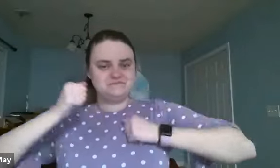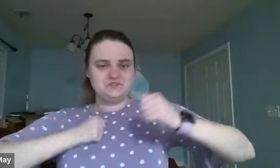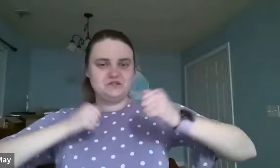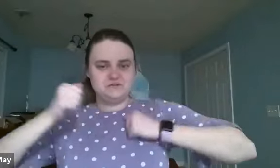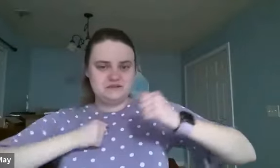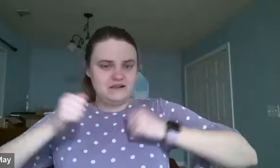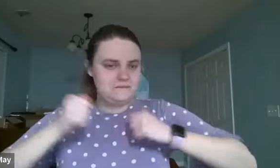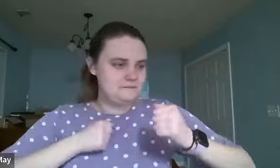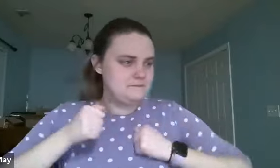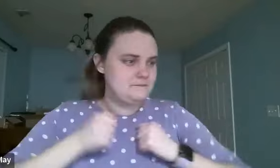Gorilla.